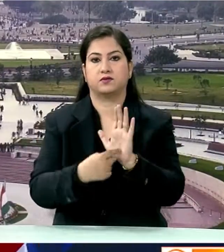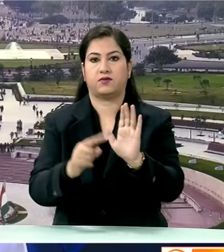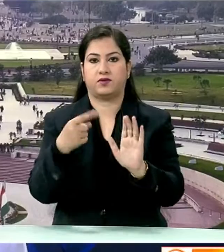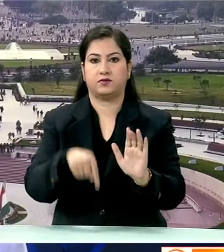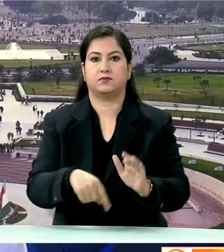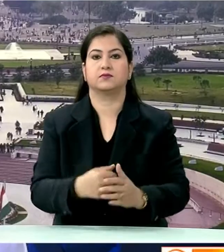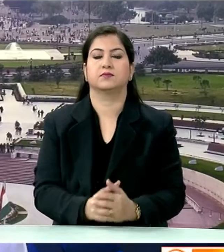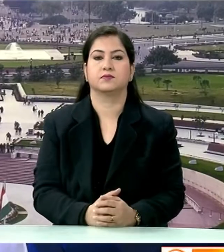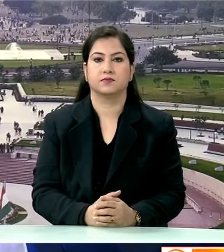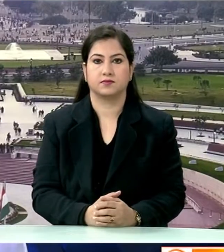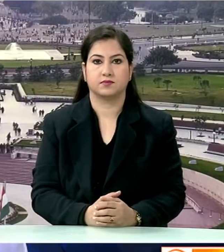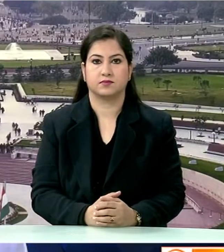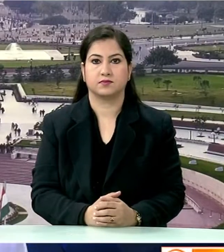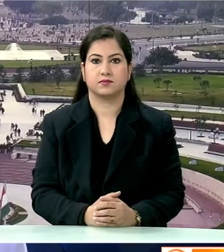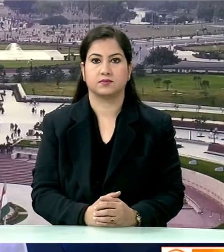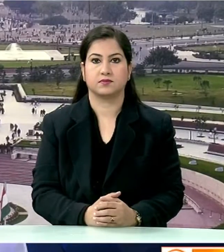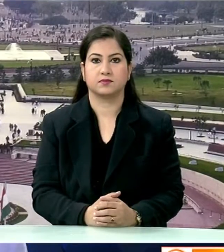headlines.